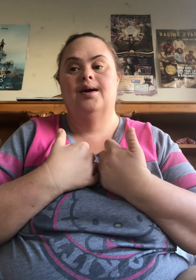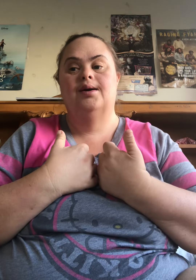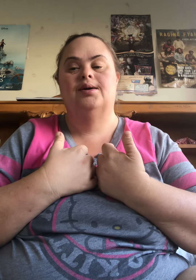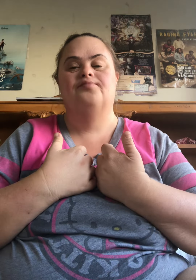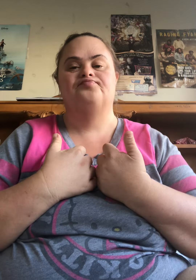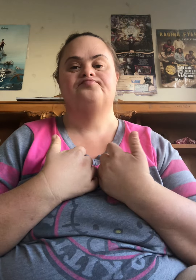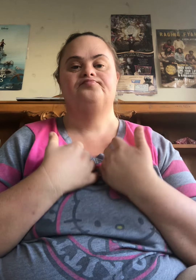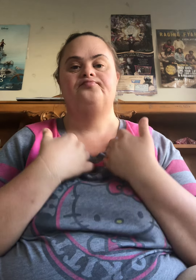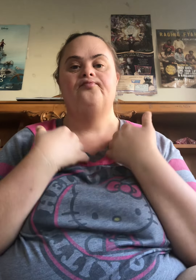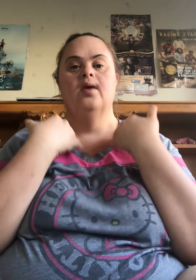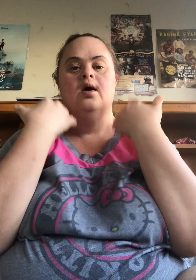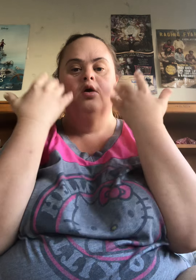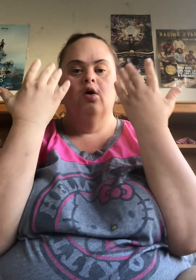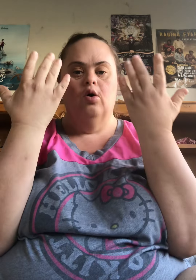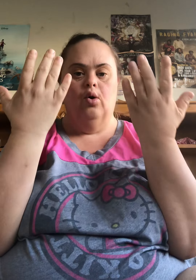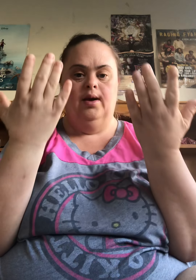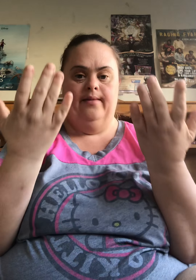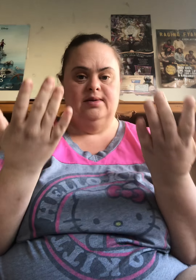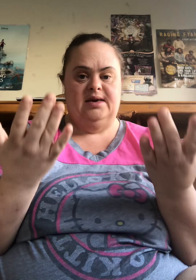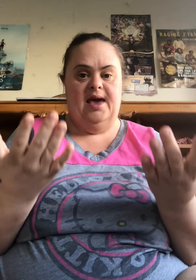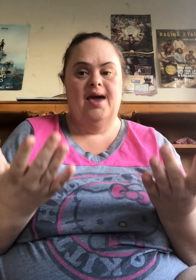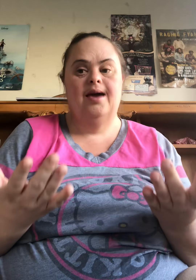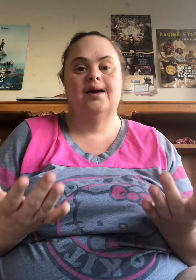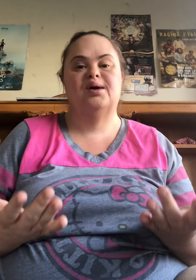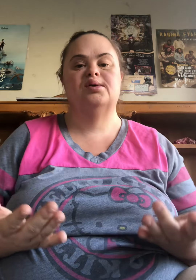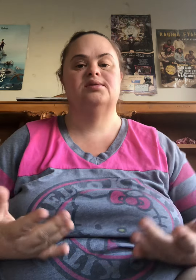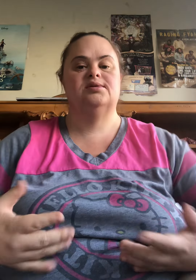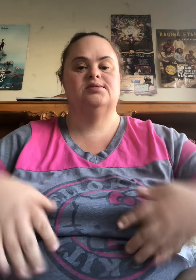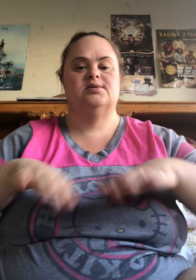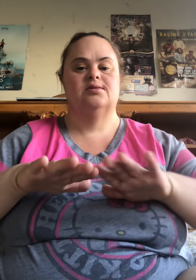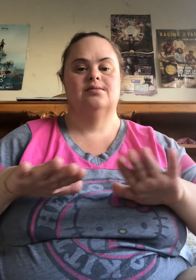there, or even cared.